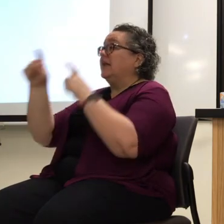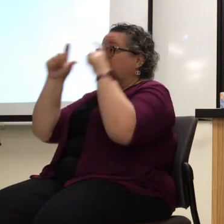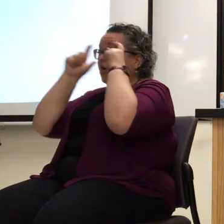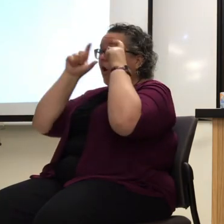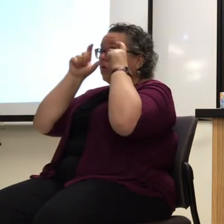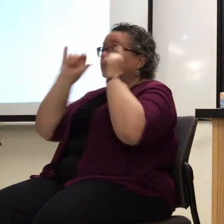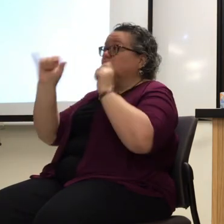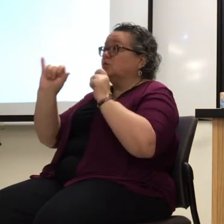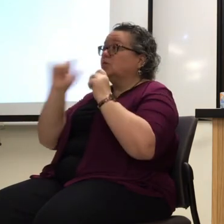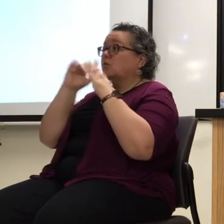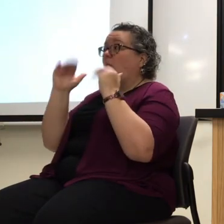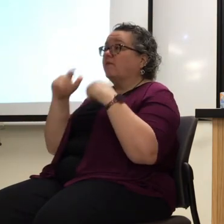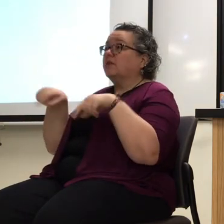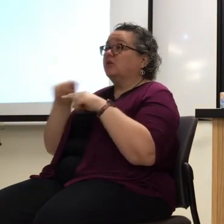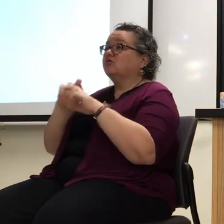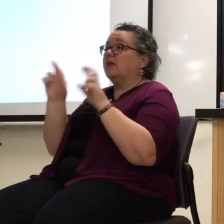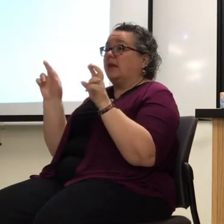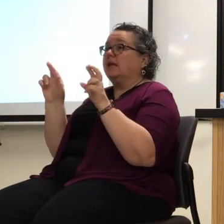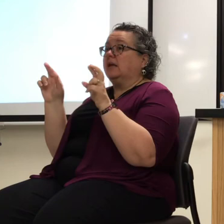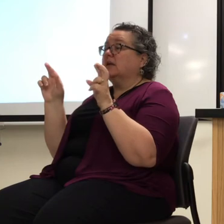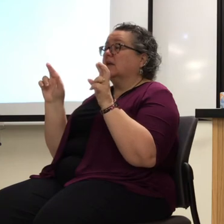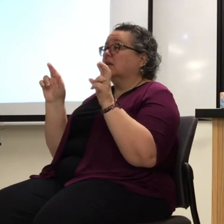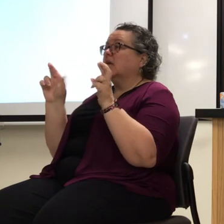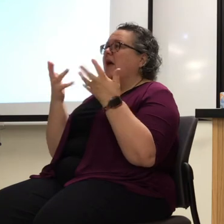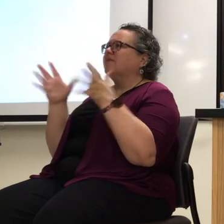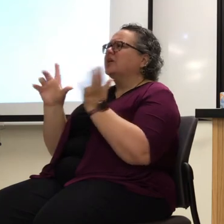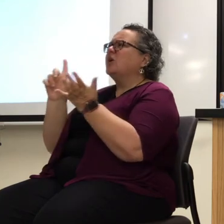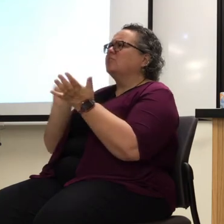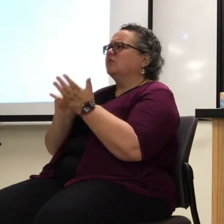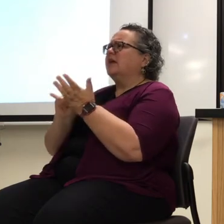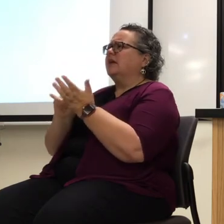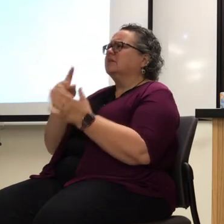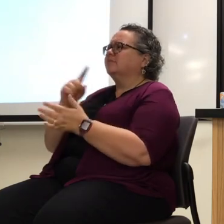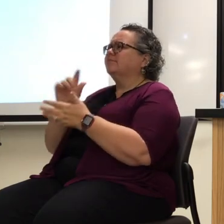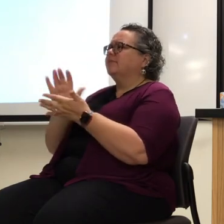you guys are ready for that. I did print out the printer for you, but